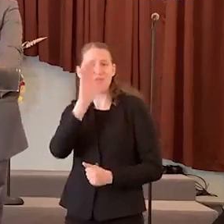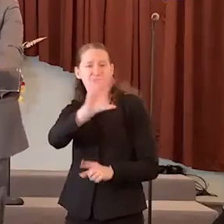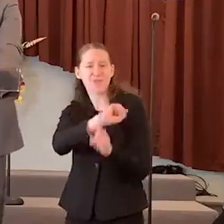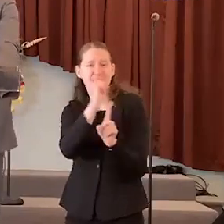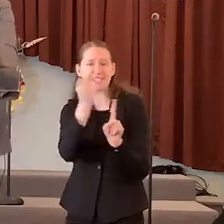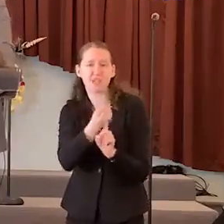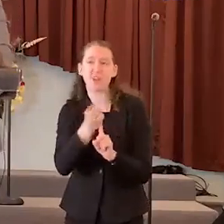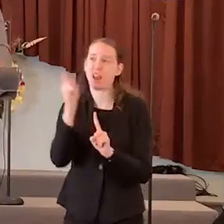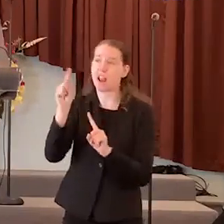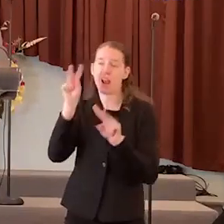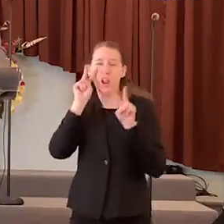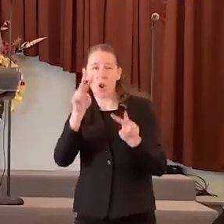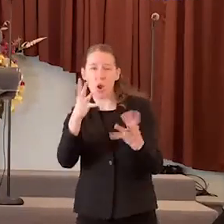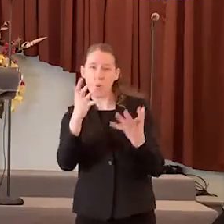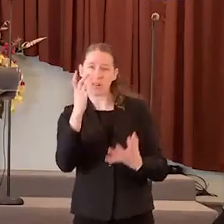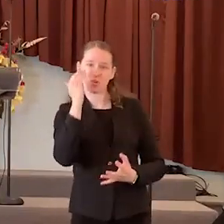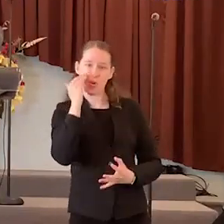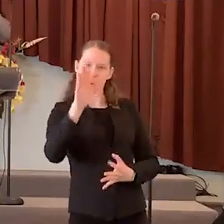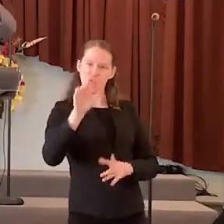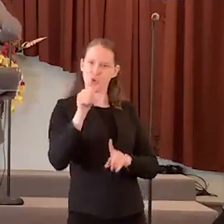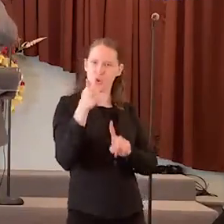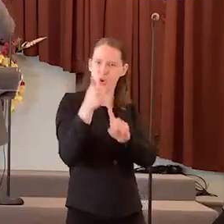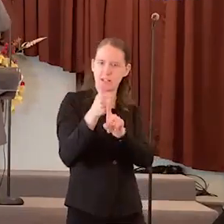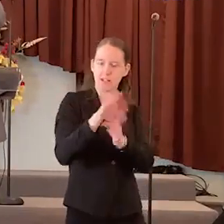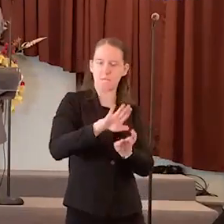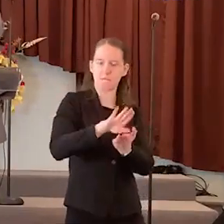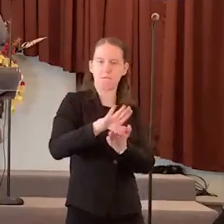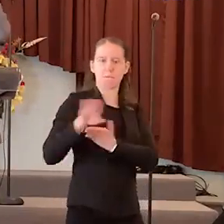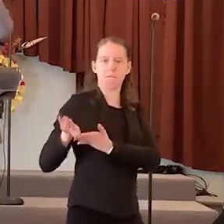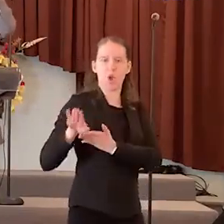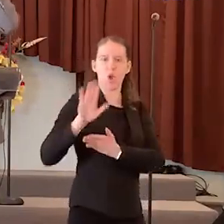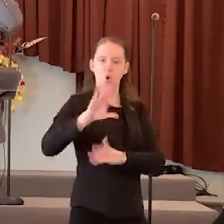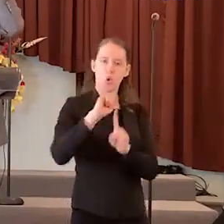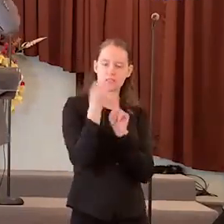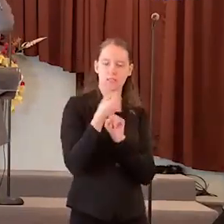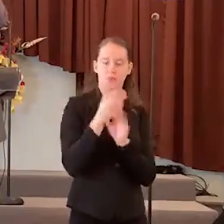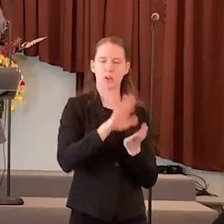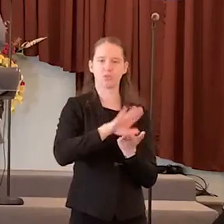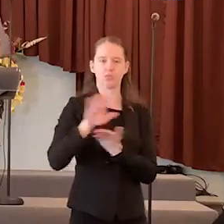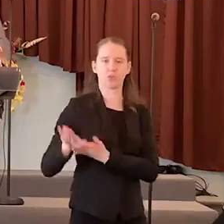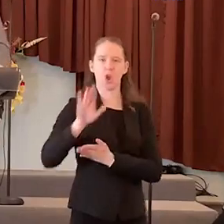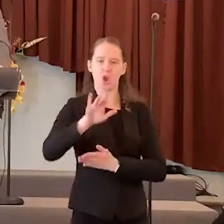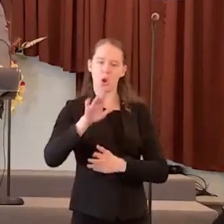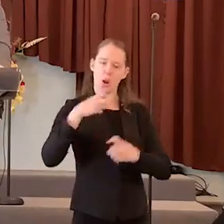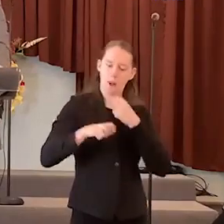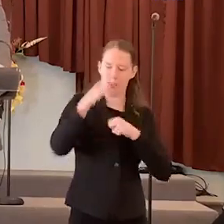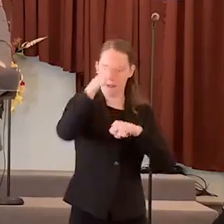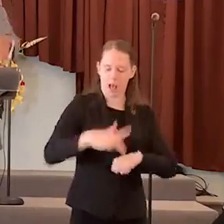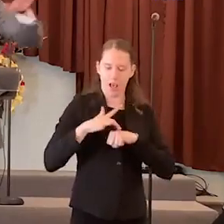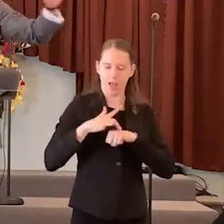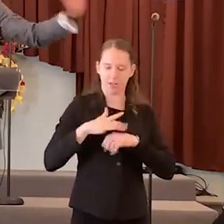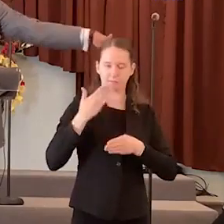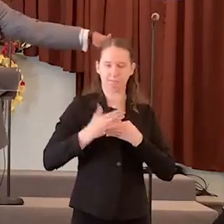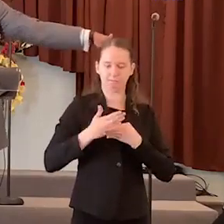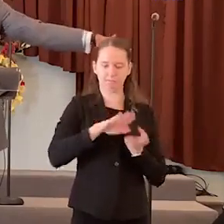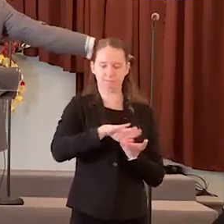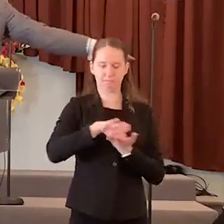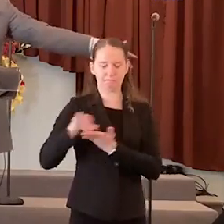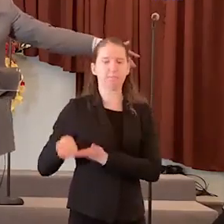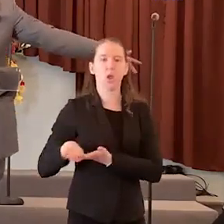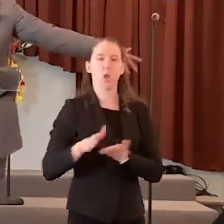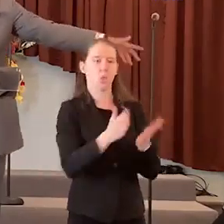to see. Are you going to forget about yourself, about your own situation, about your own problems, and begin to intercede